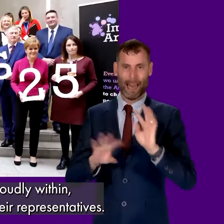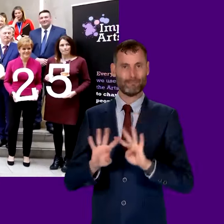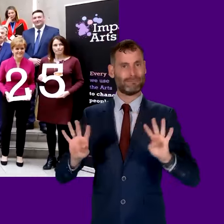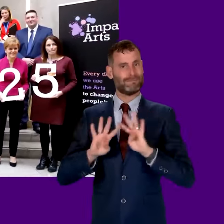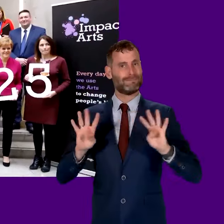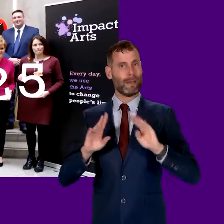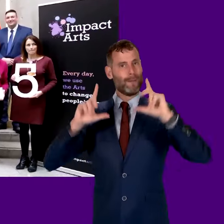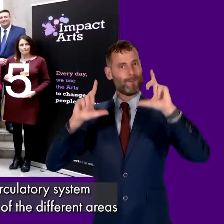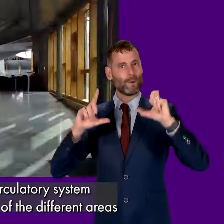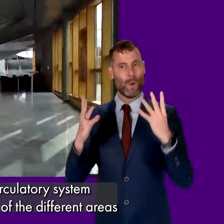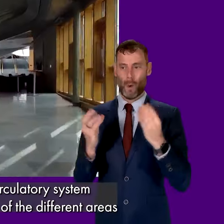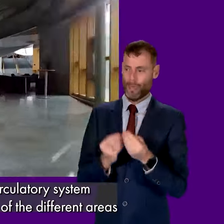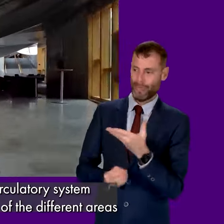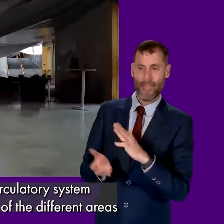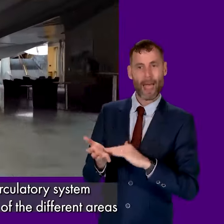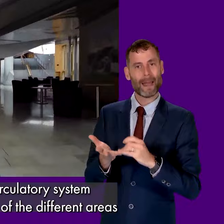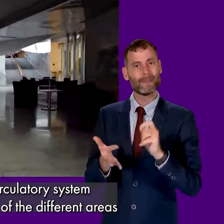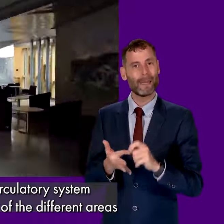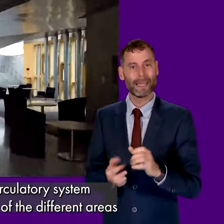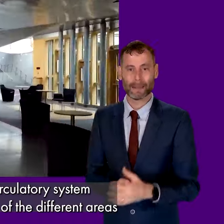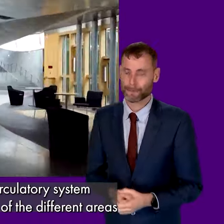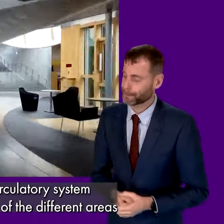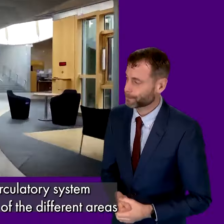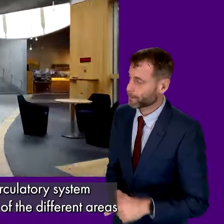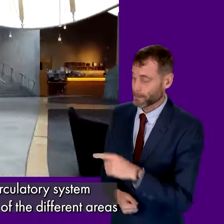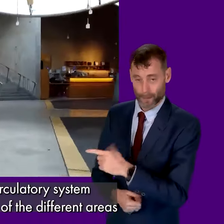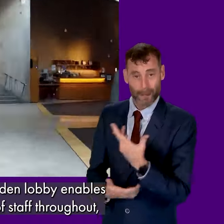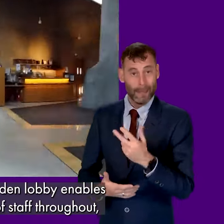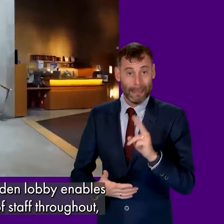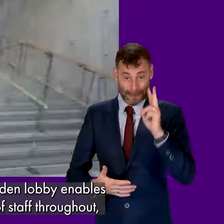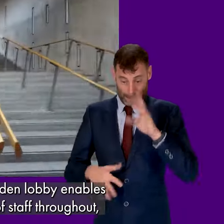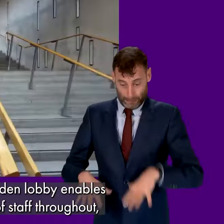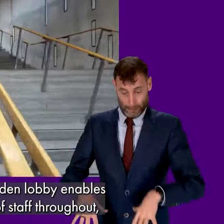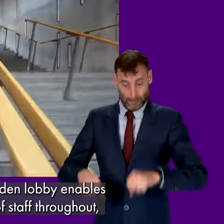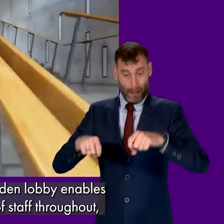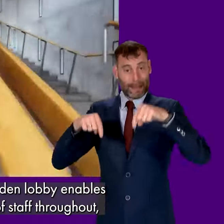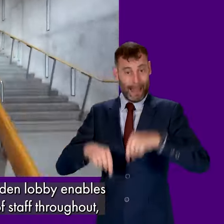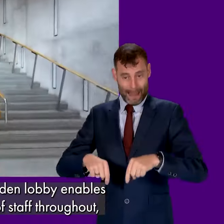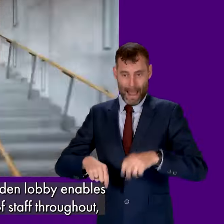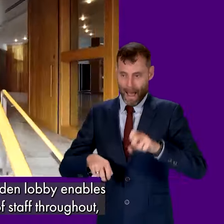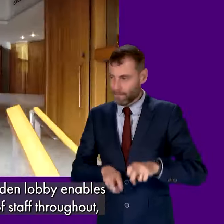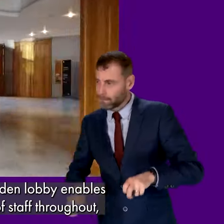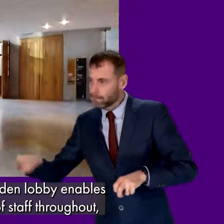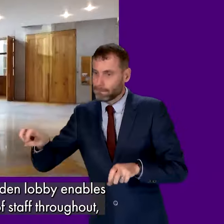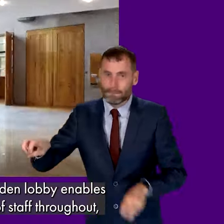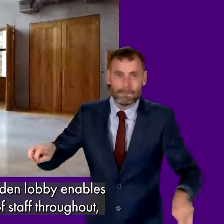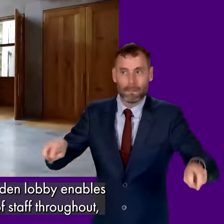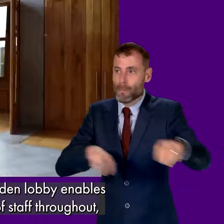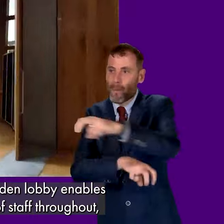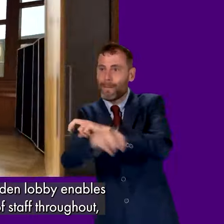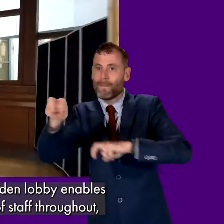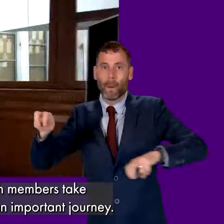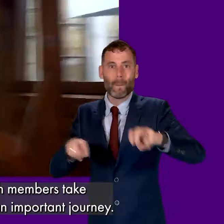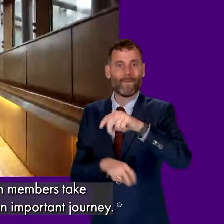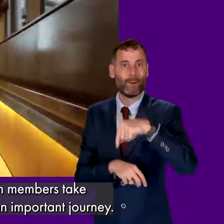representatives. Like a great circulatory system which connects all of the different areas together, the garden lobby enables the movement of staff